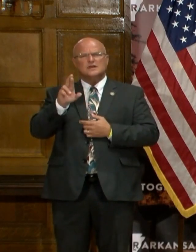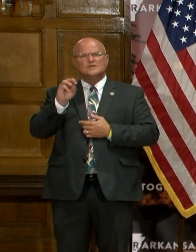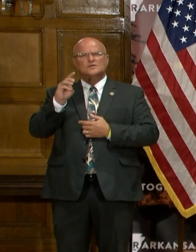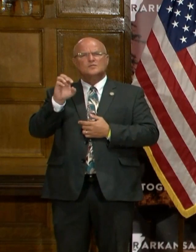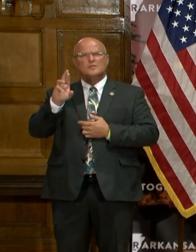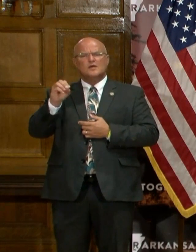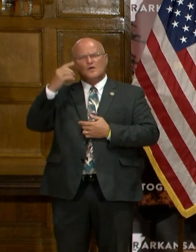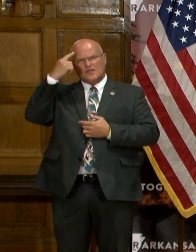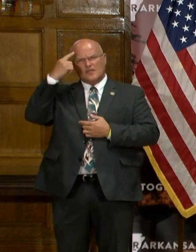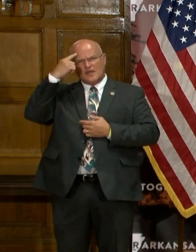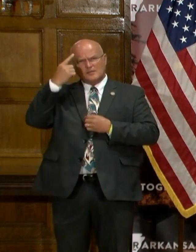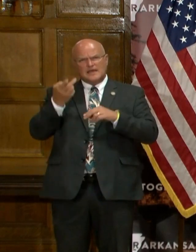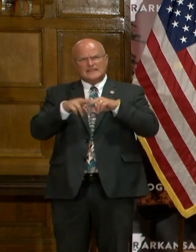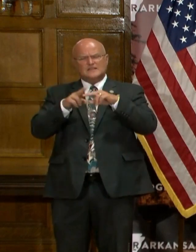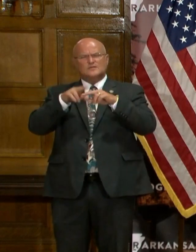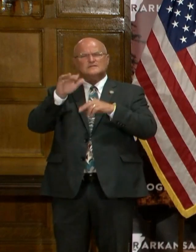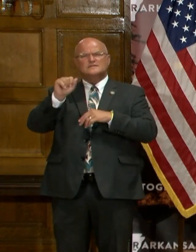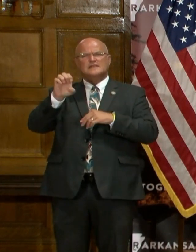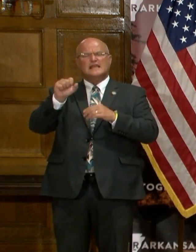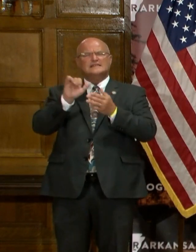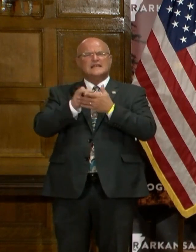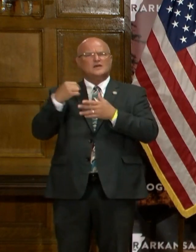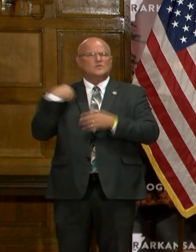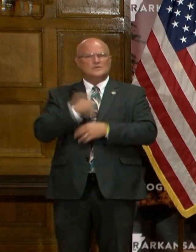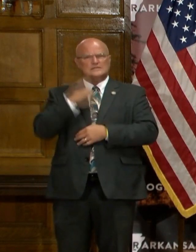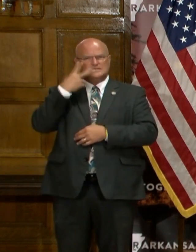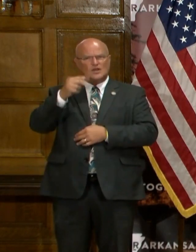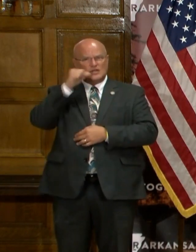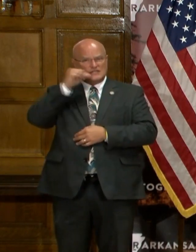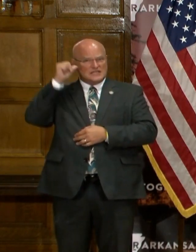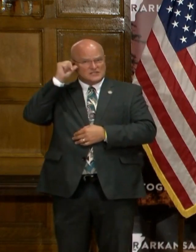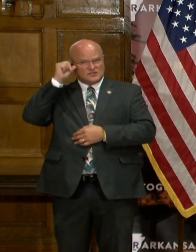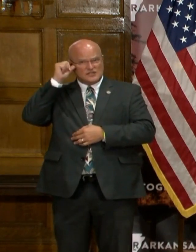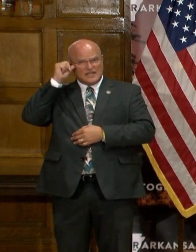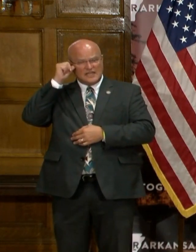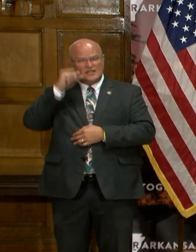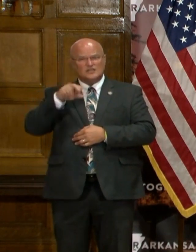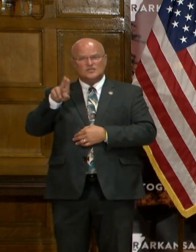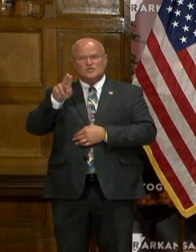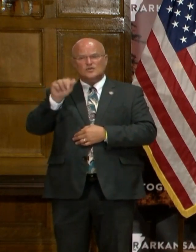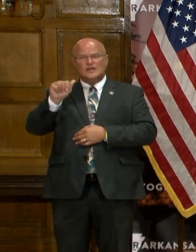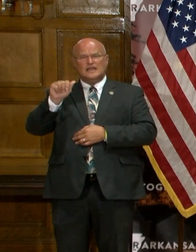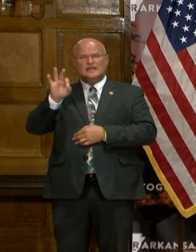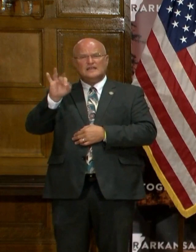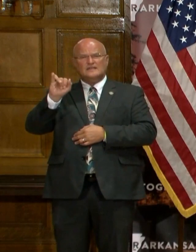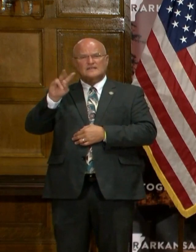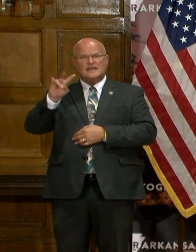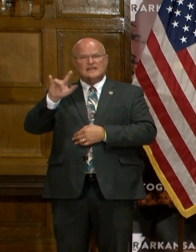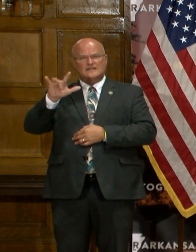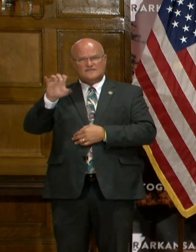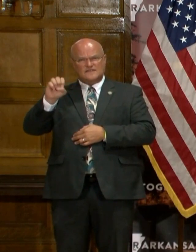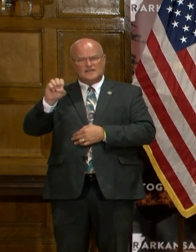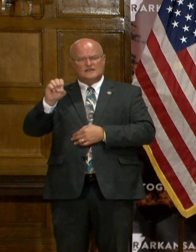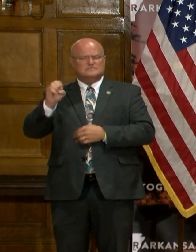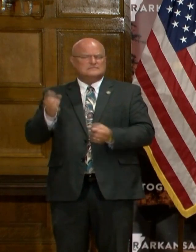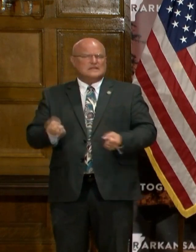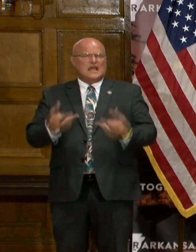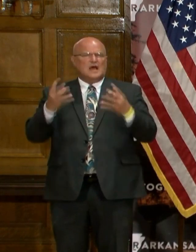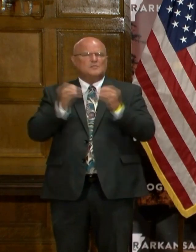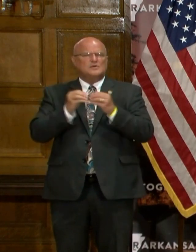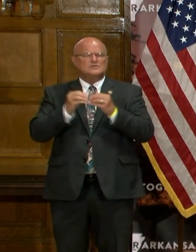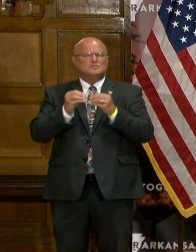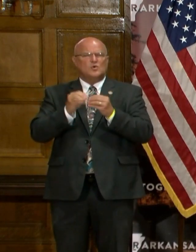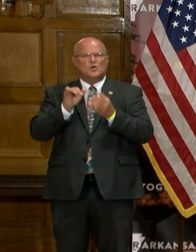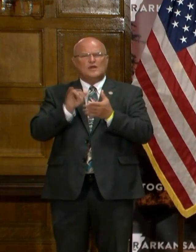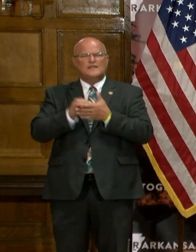about the increase in cases that we saw yesterday at U of A Fayetteville, and concerns about how much more that's going